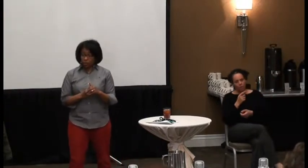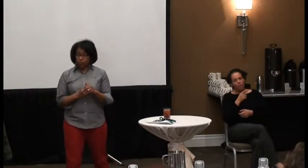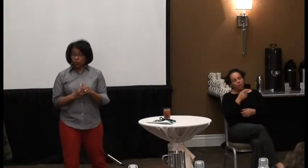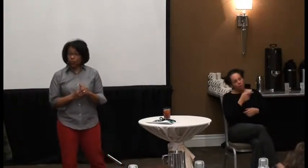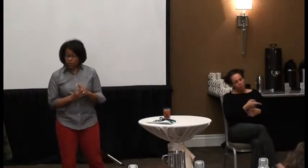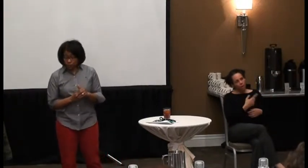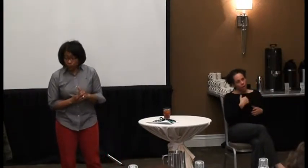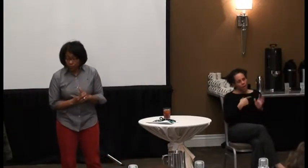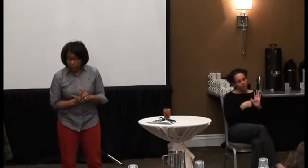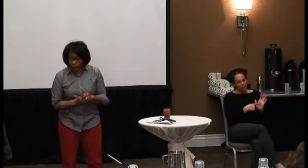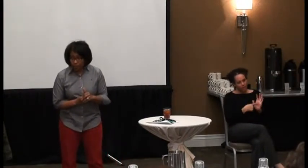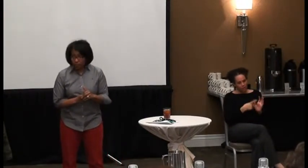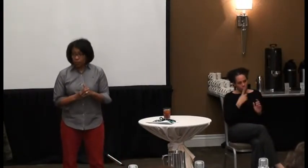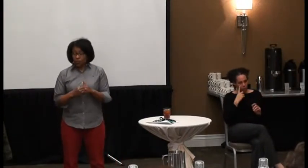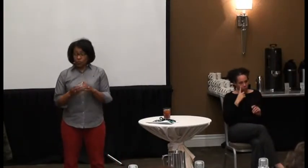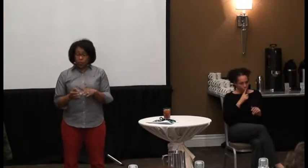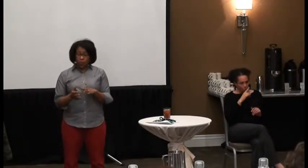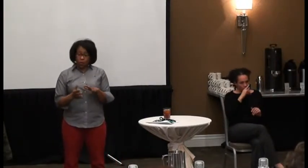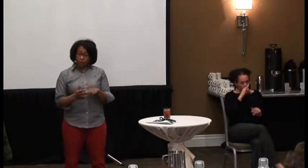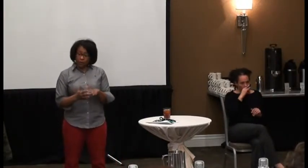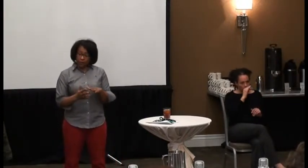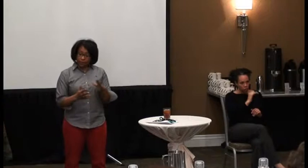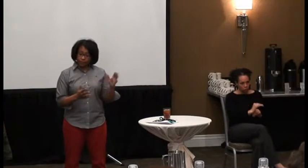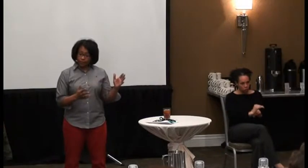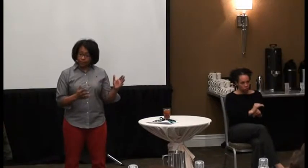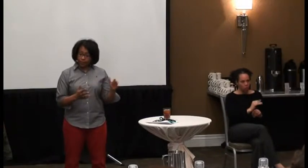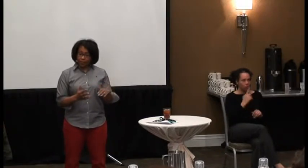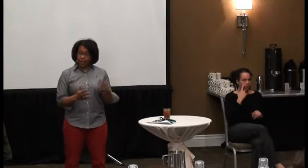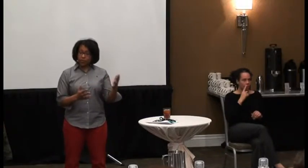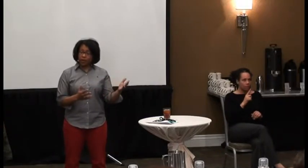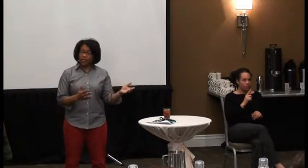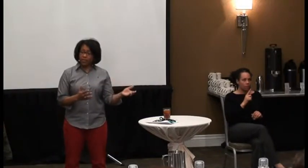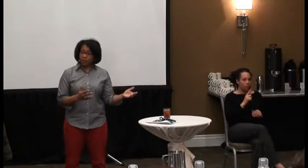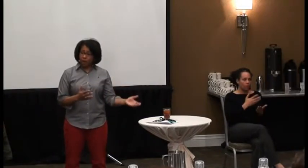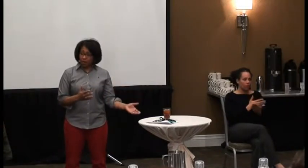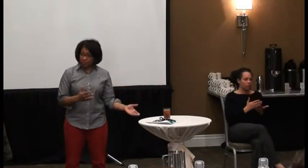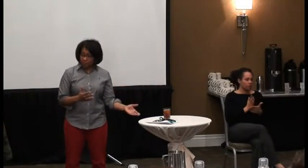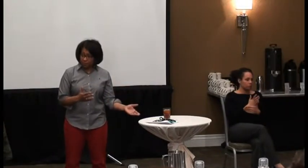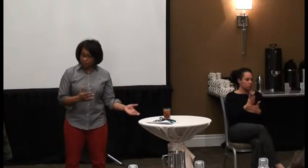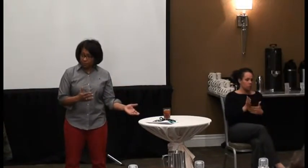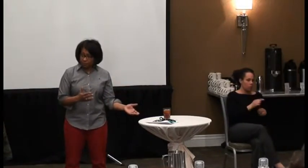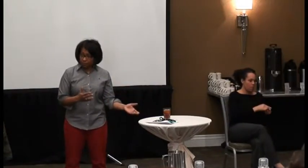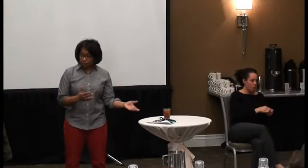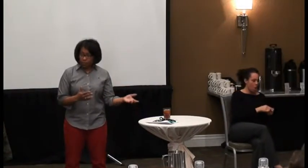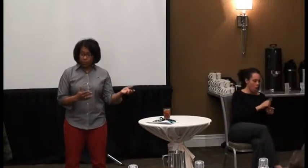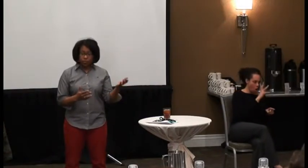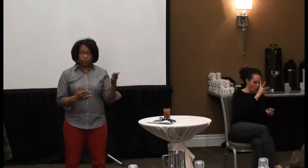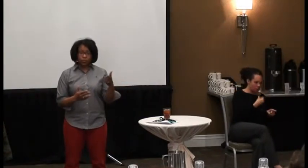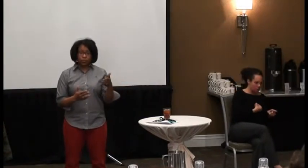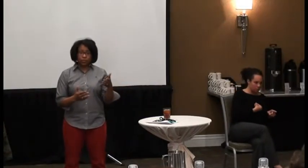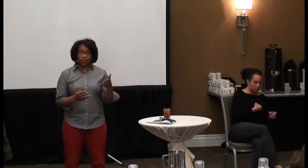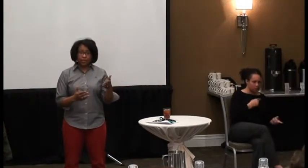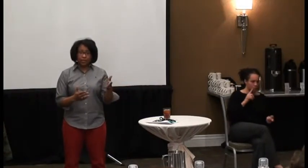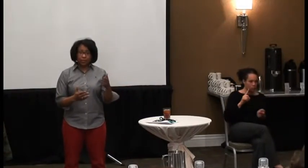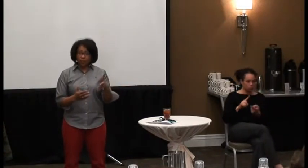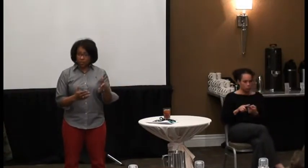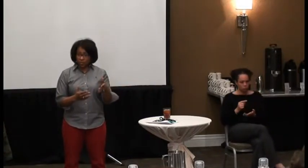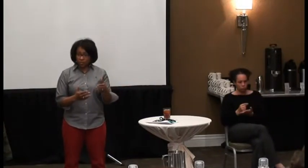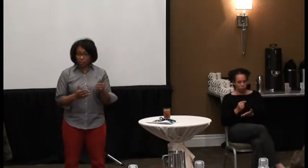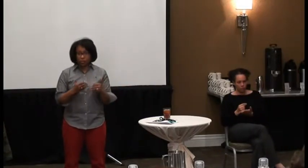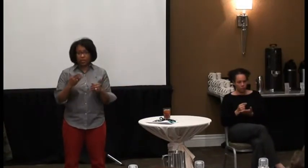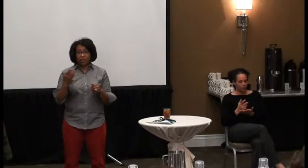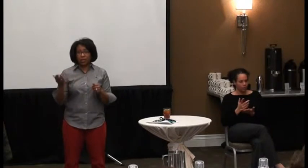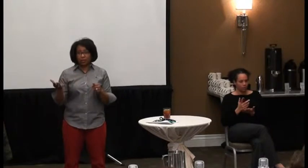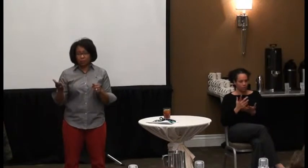indications for children for things ranging from autism to treating